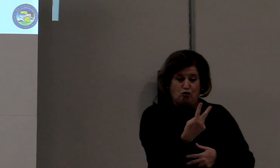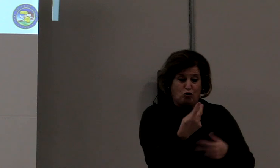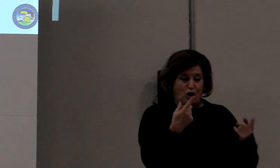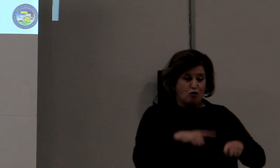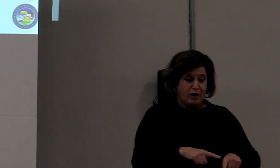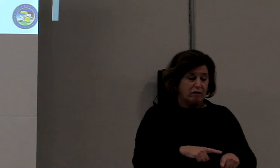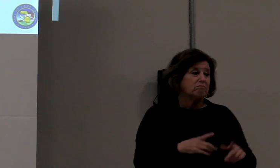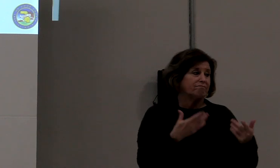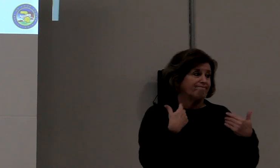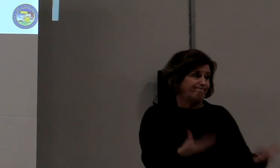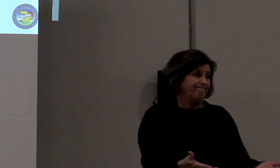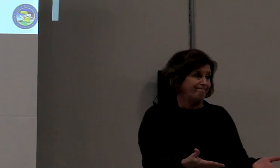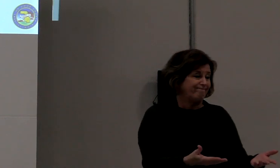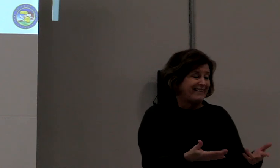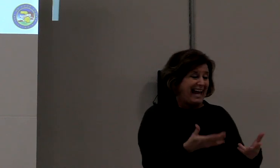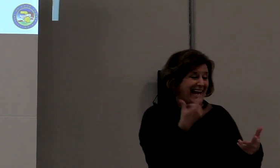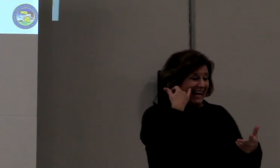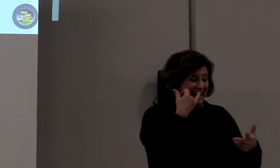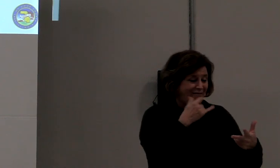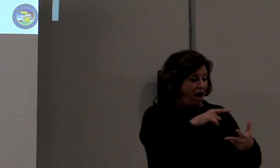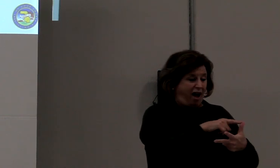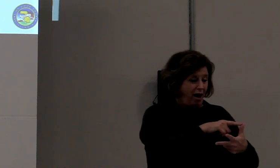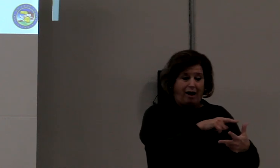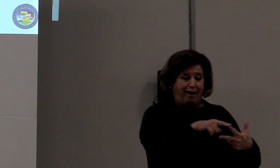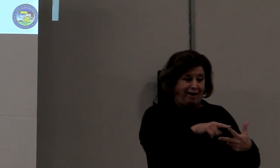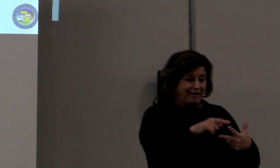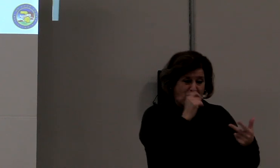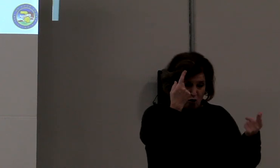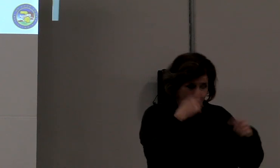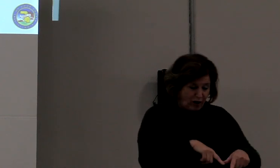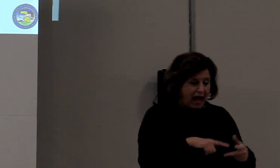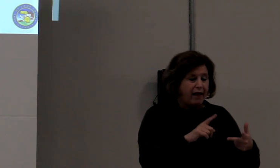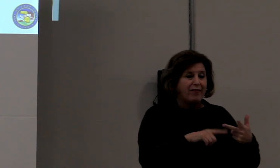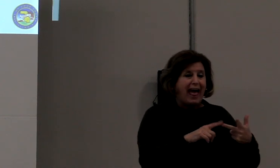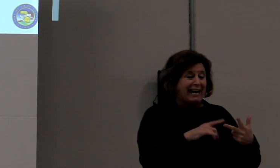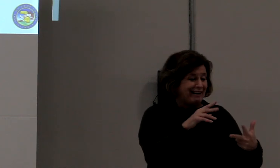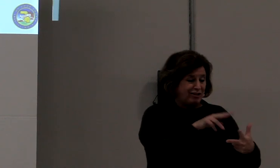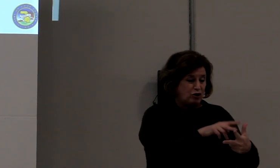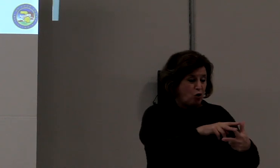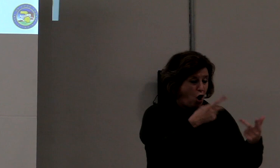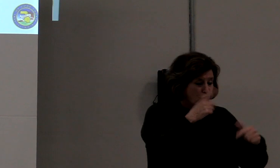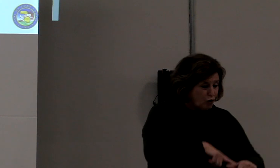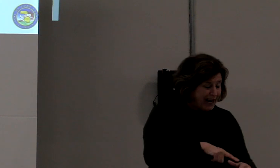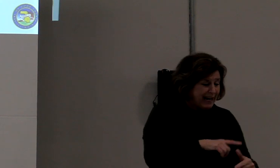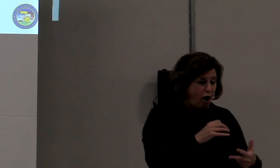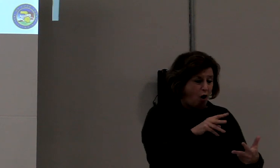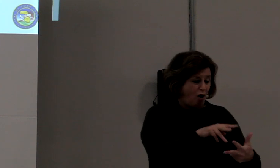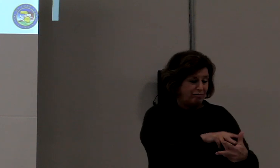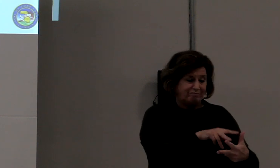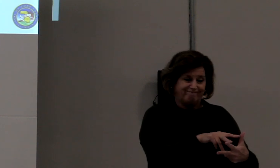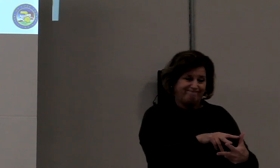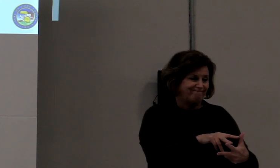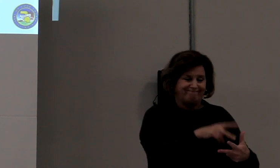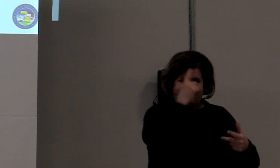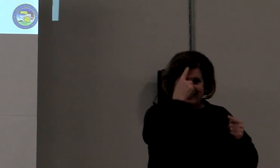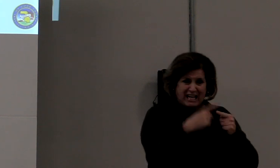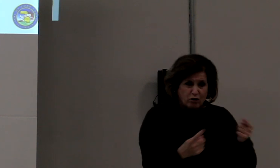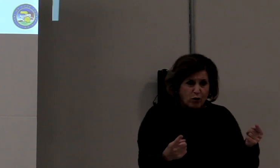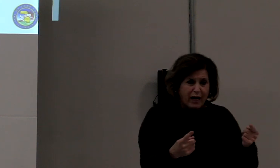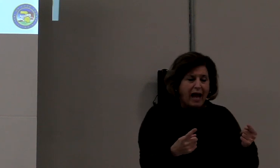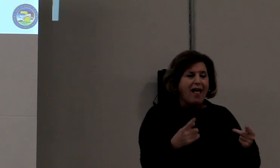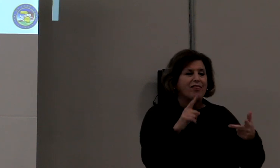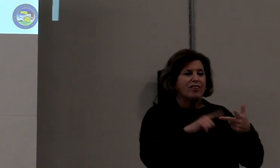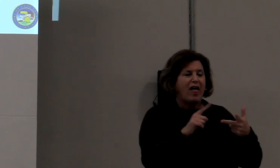done deal. The third one it doesn't matter if the first 2 already agreed or the first 2 don't. The first 2 agree